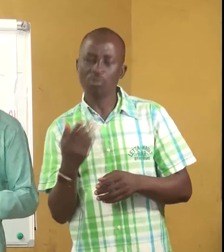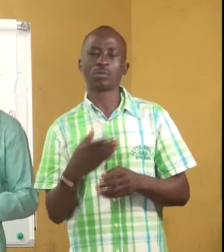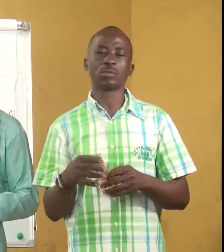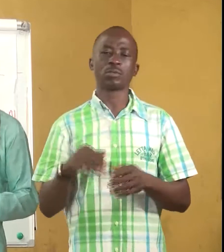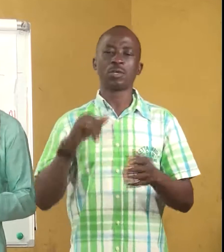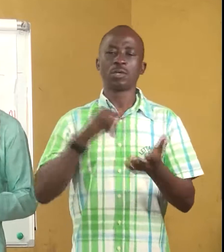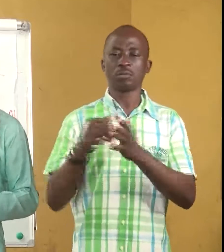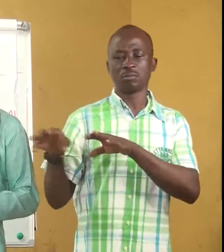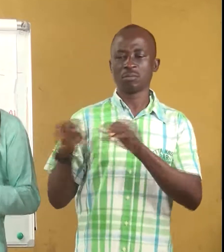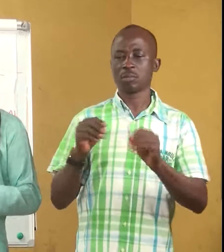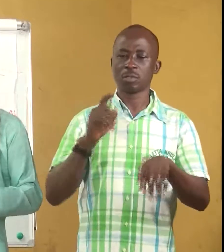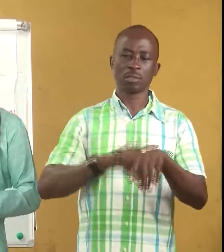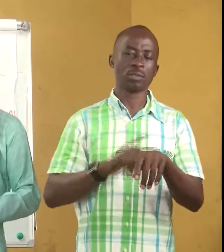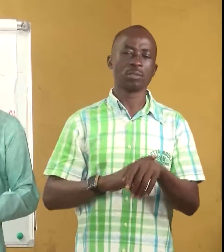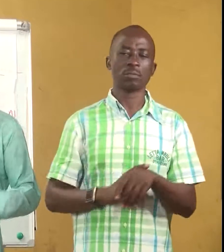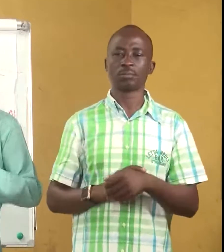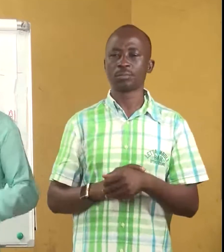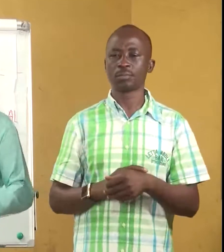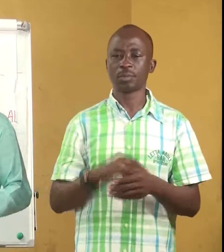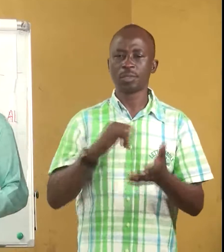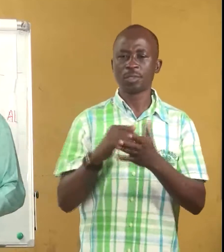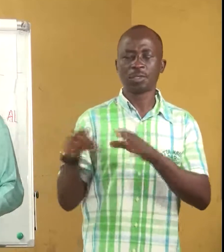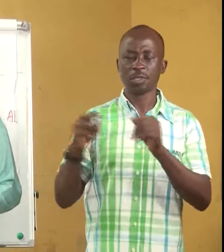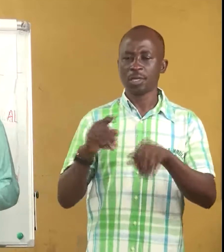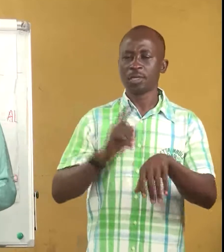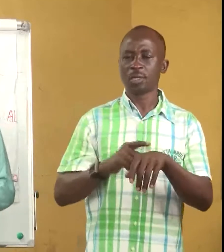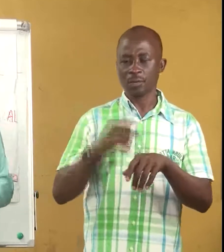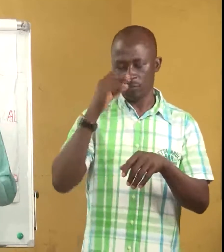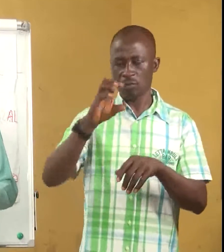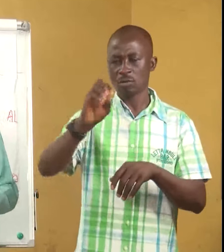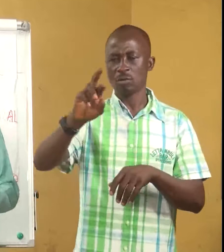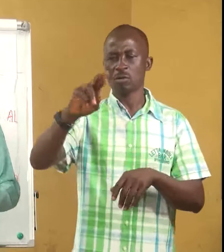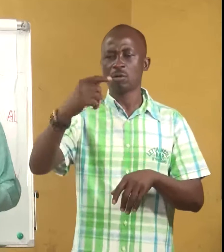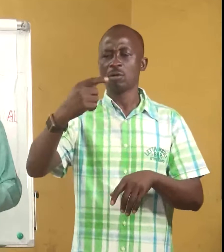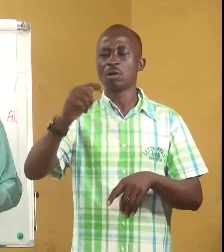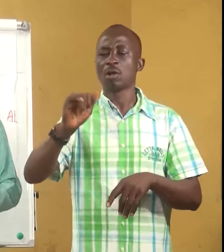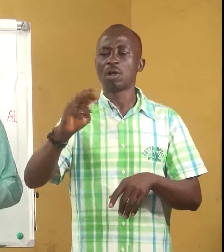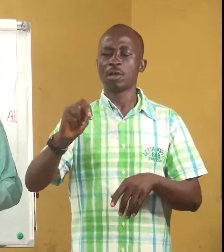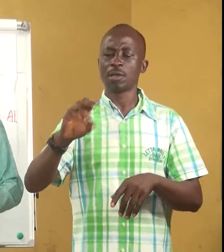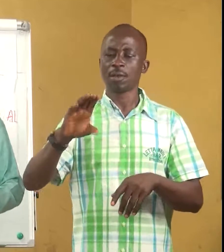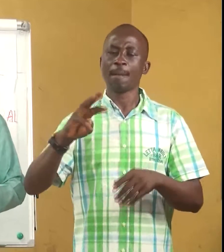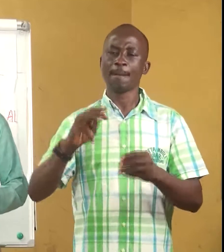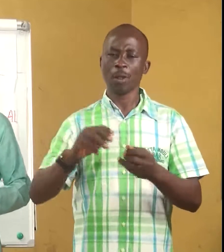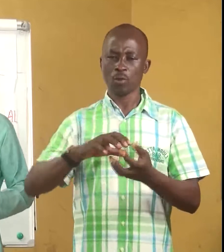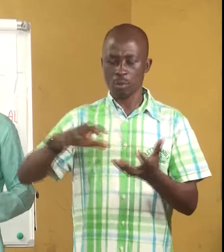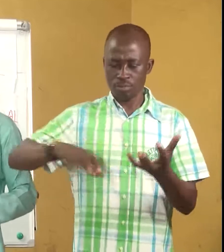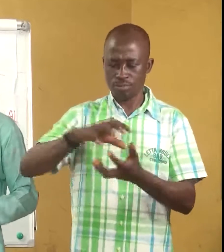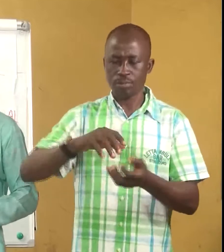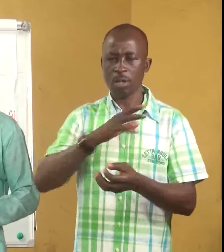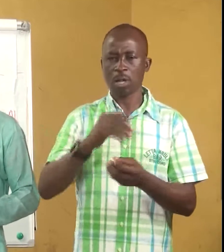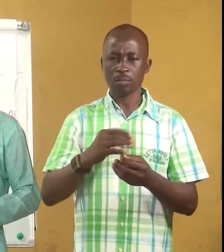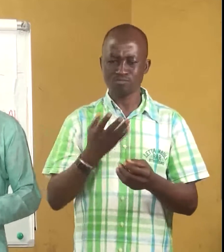time. It also takes time for organic matter to be decomposed to become part of the